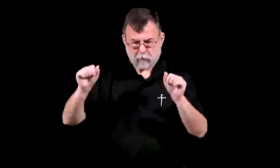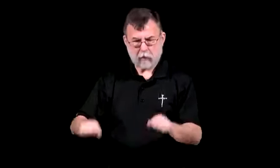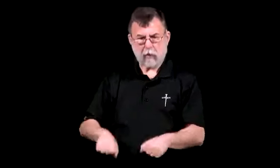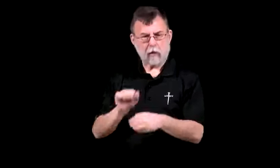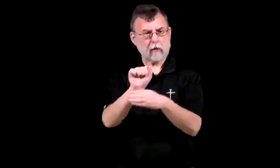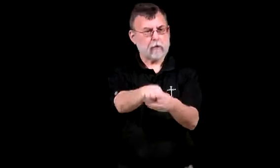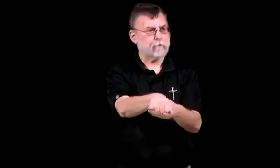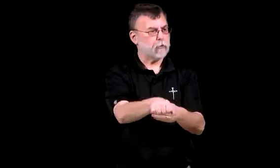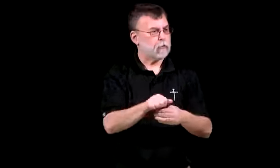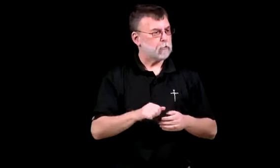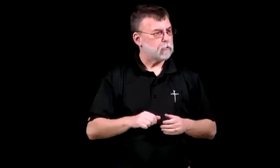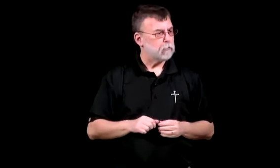in relationship with Christ.